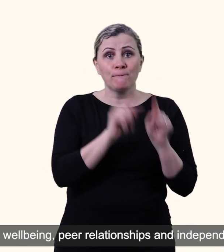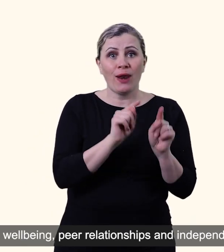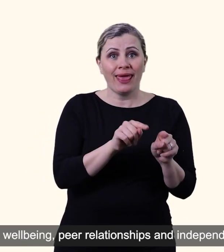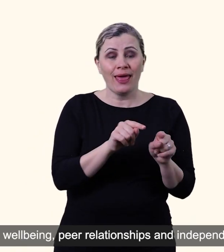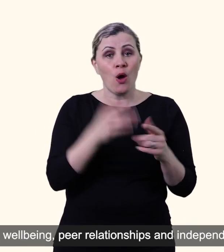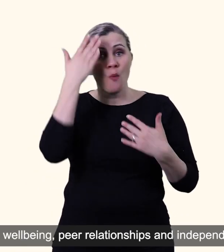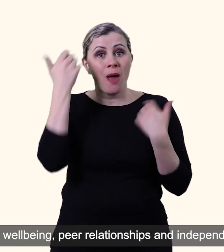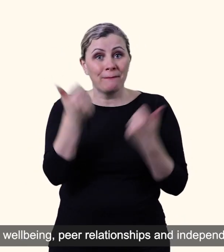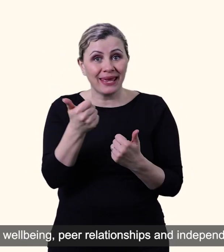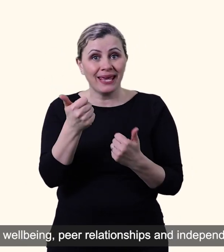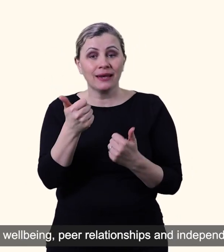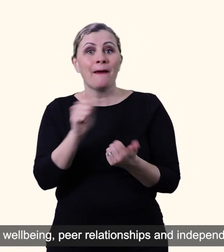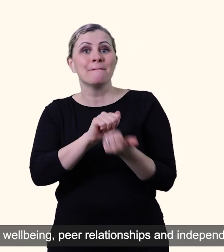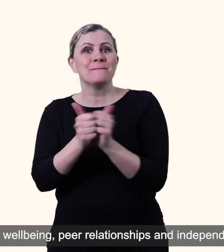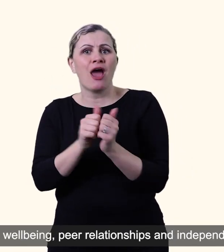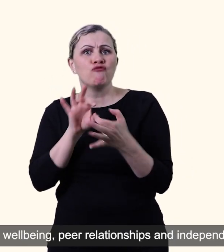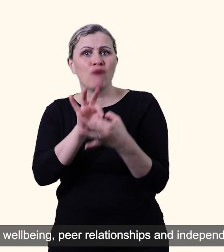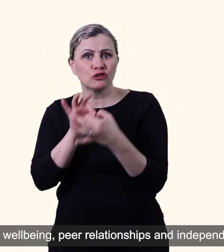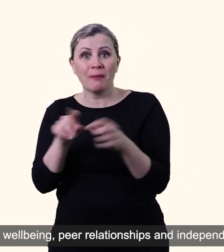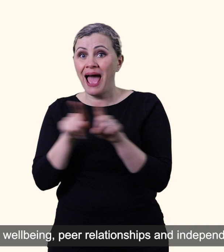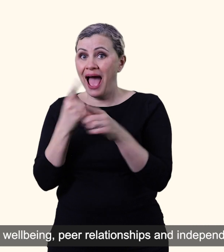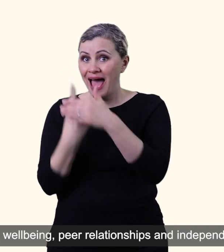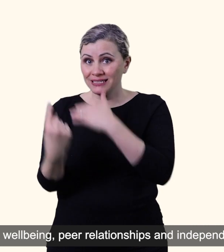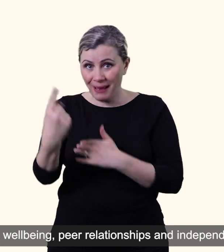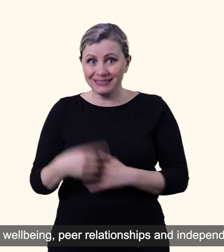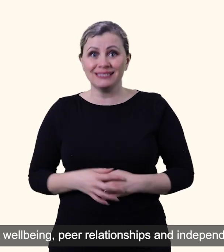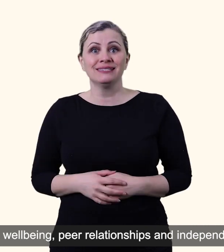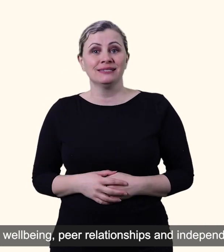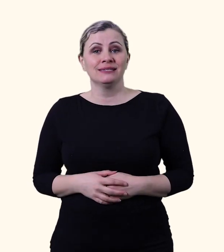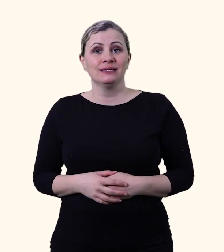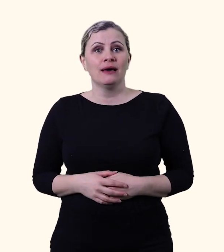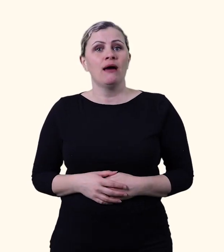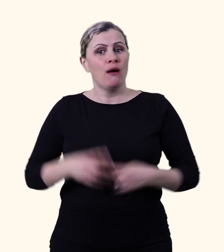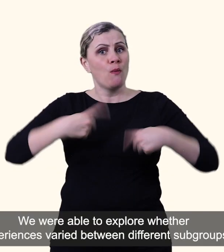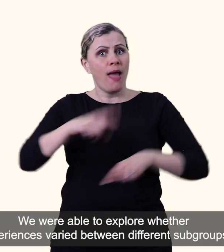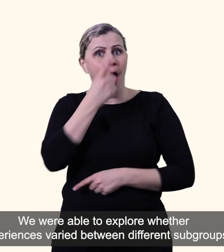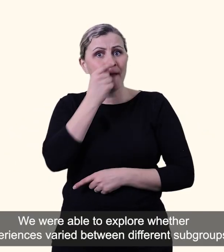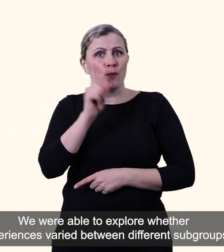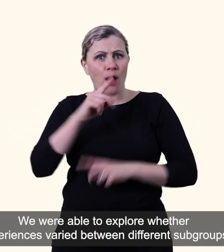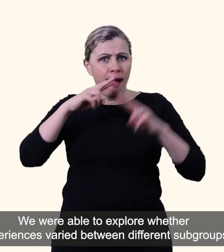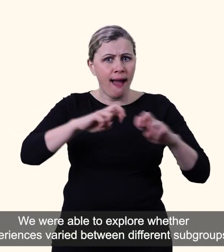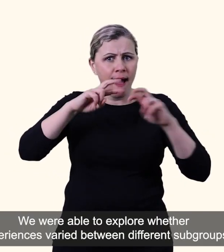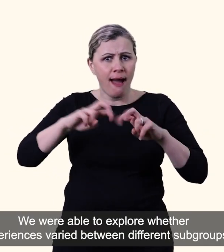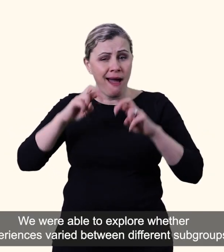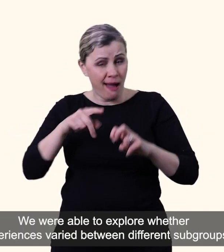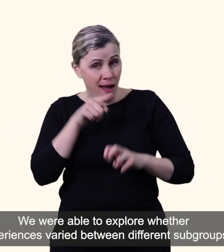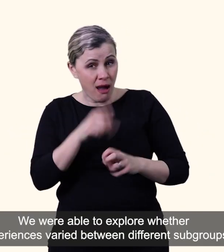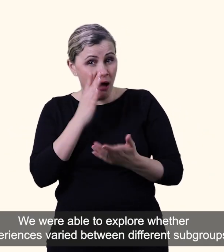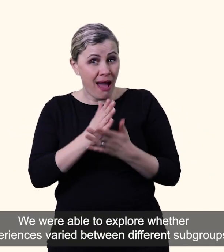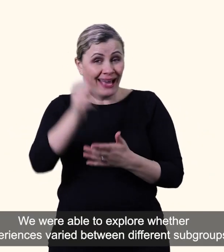bullying, well-being, peer relationships and independence. We were able to explore